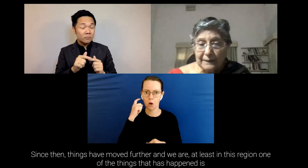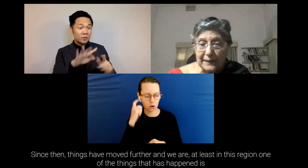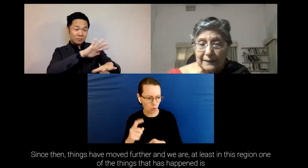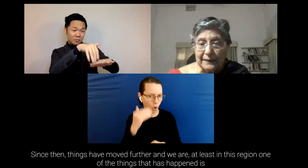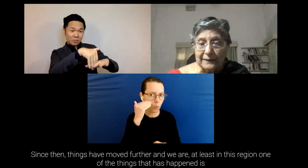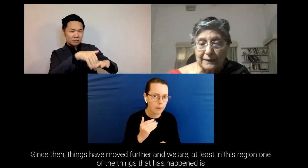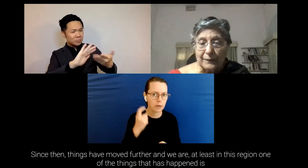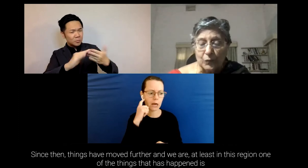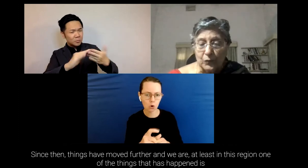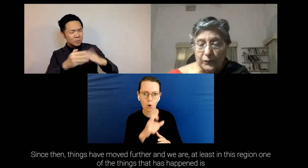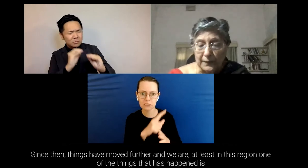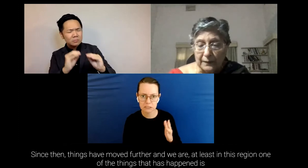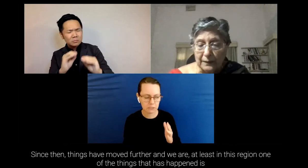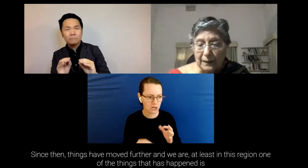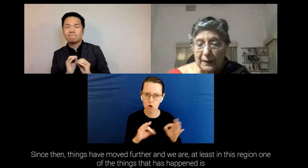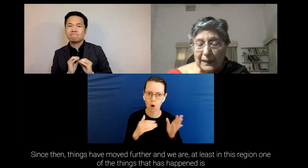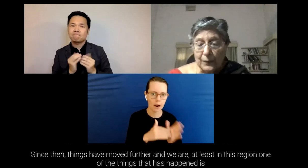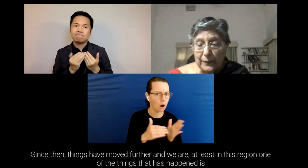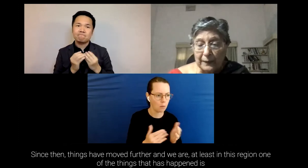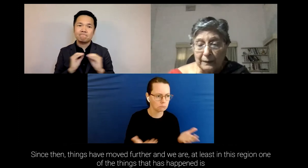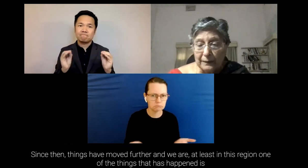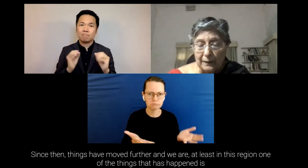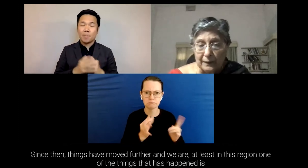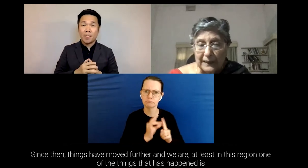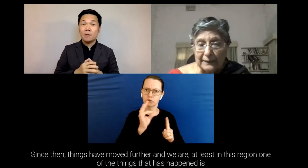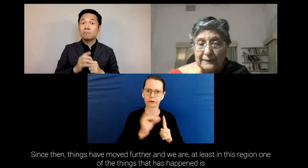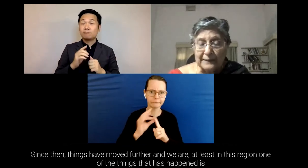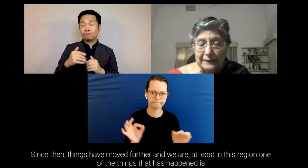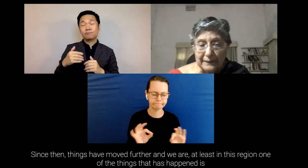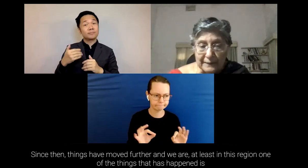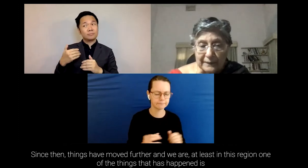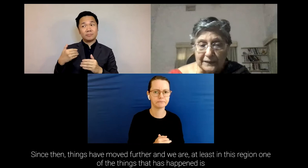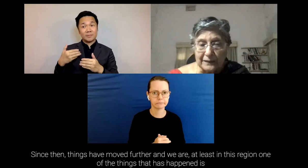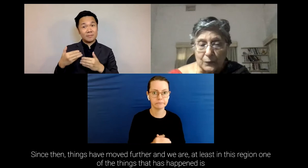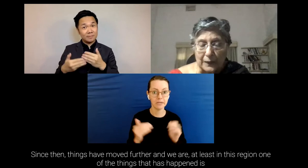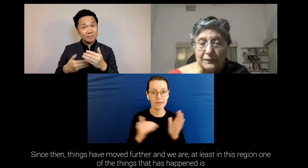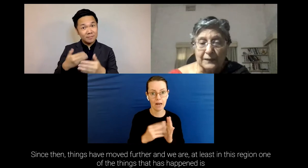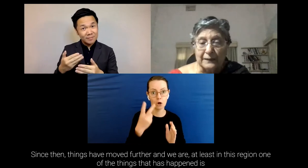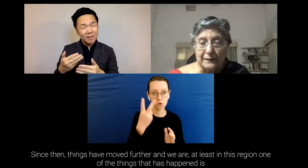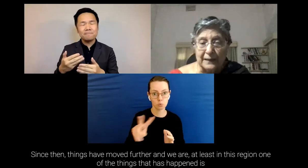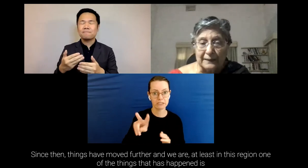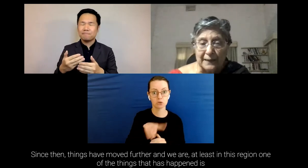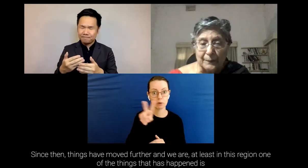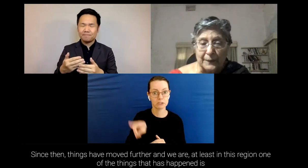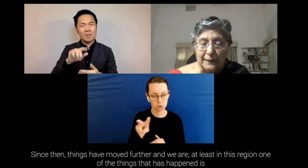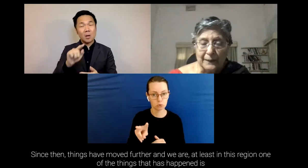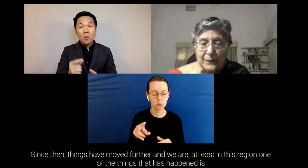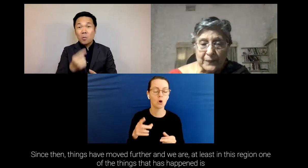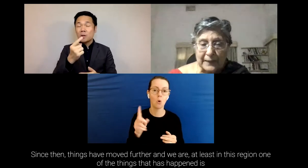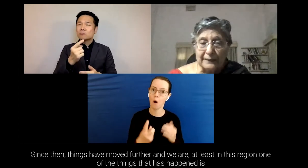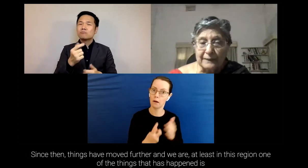Since then, things have moved further, and we are, at least in this region, one of the things that has